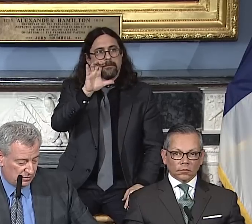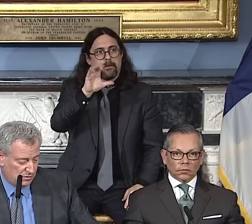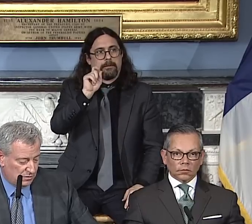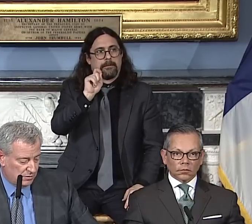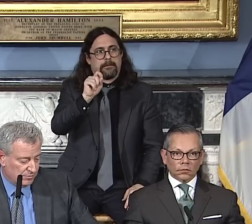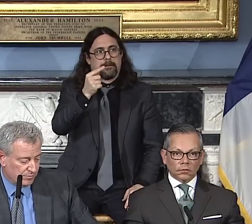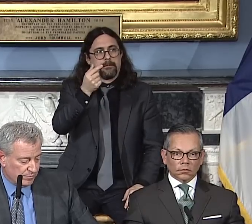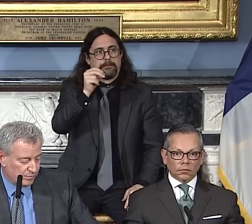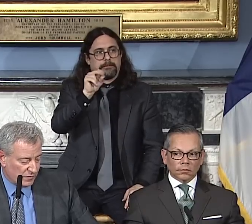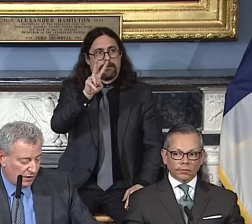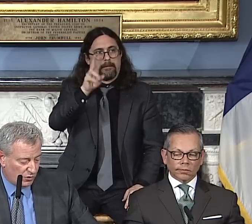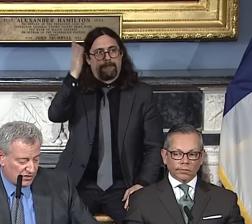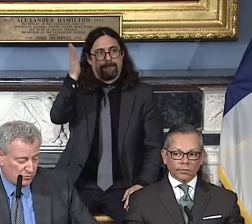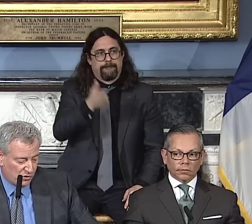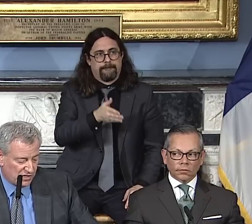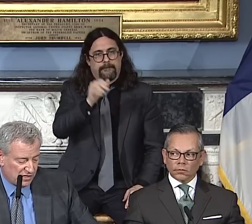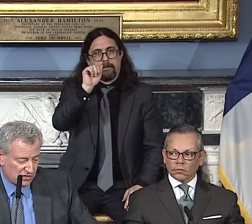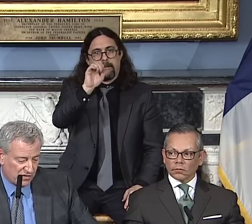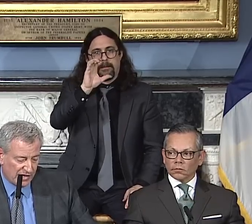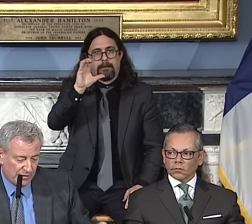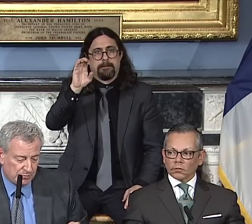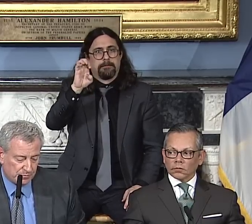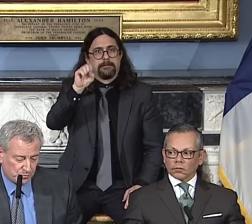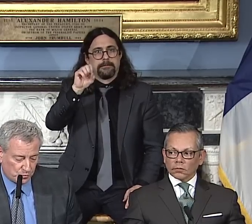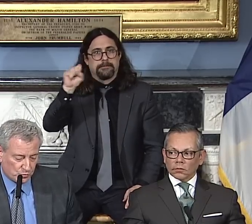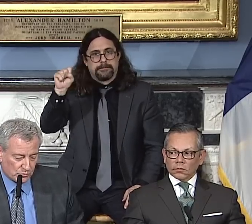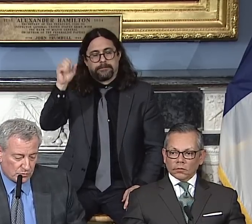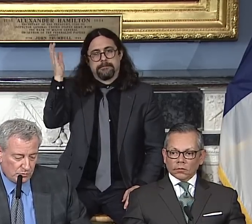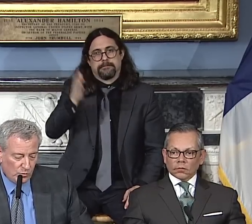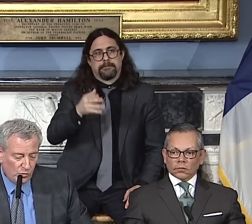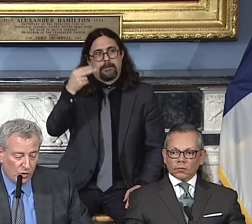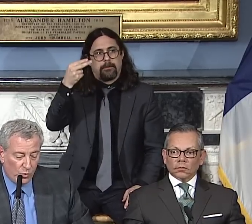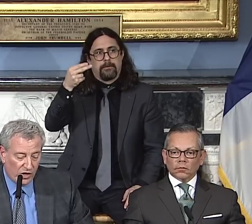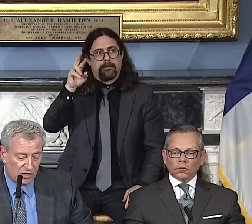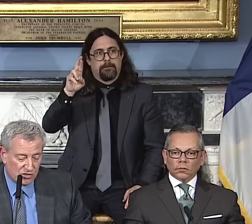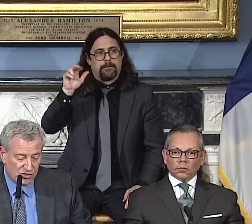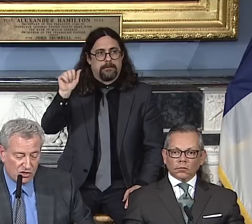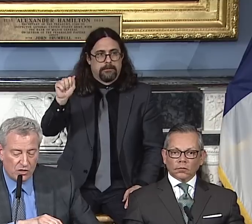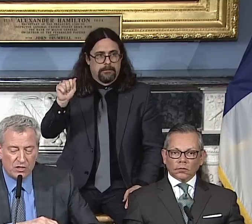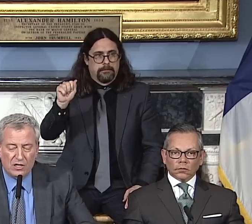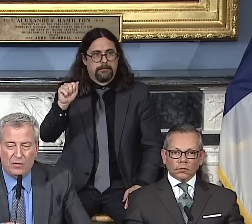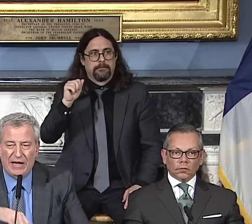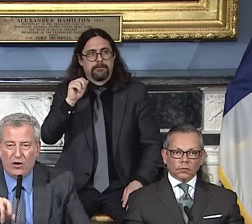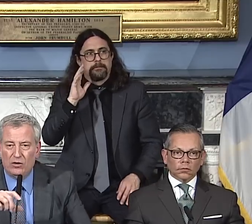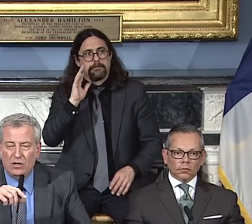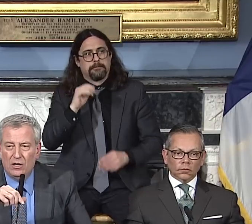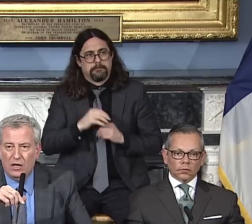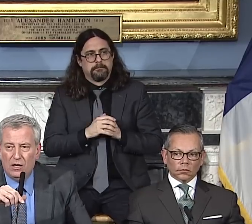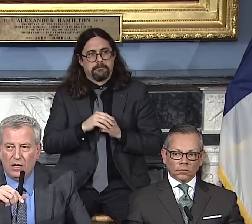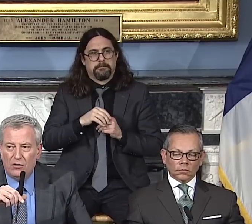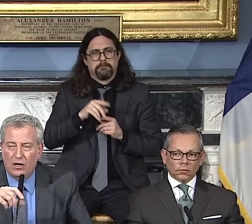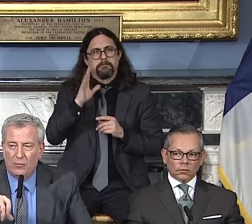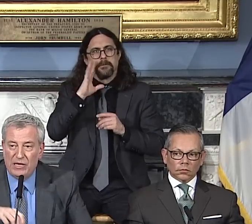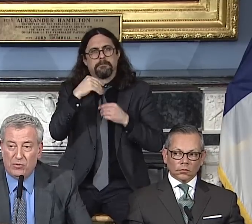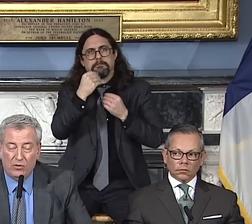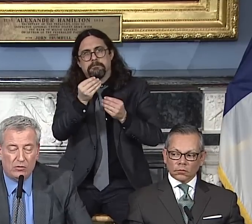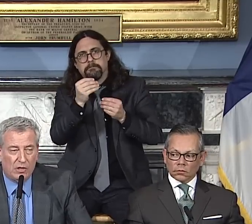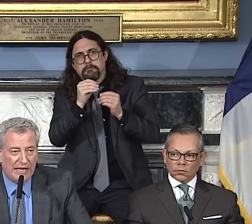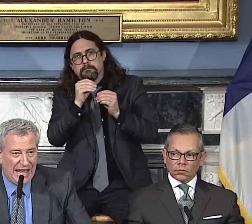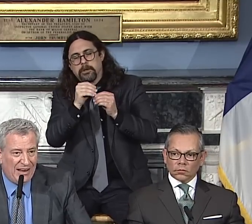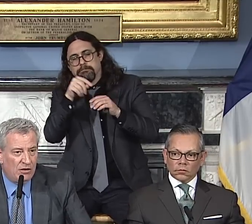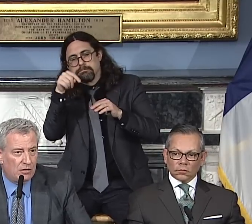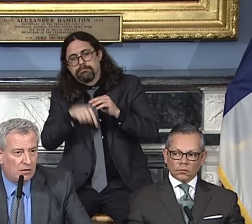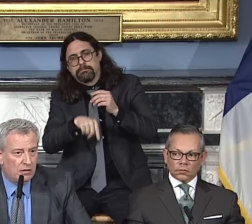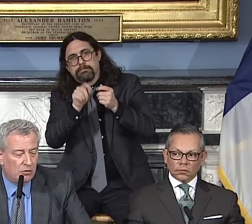nyc.gov/accesshra, and we'll get you more details on that. We are concerned about